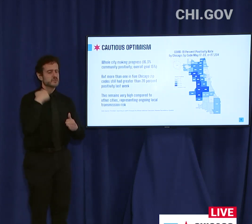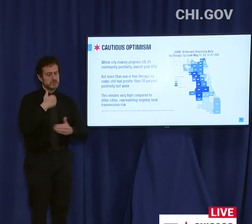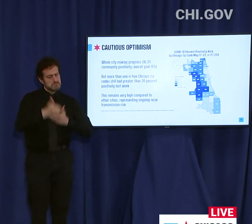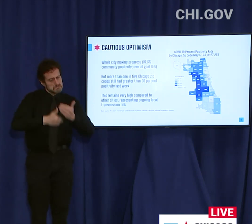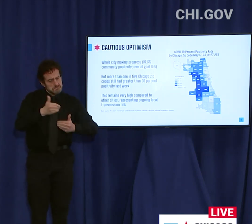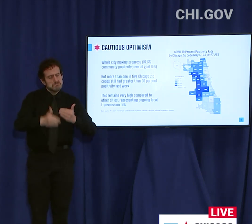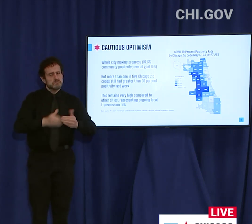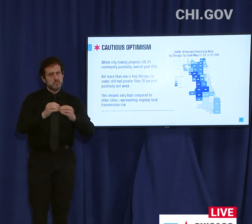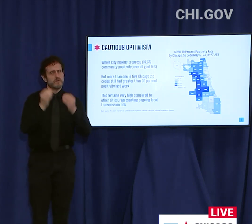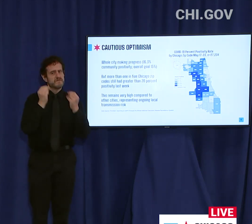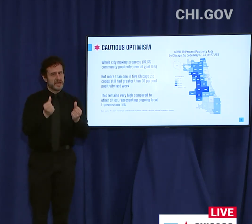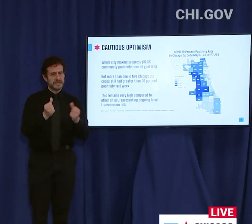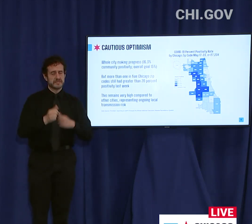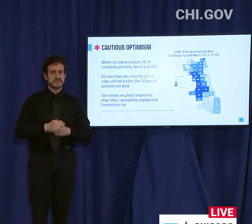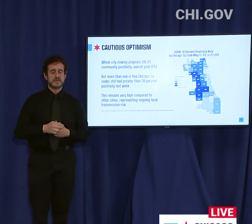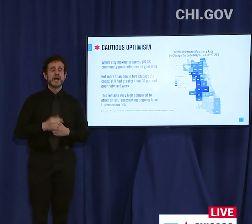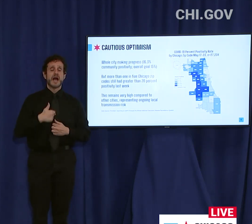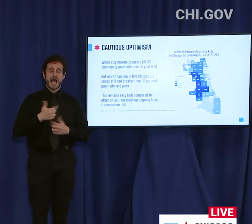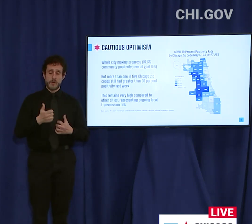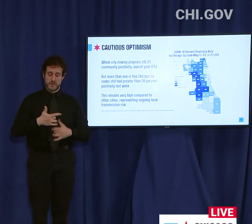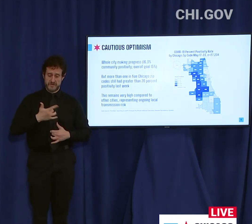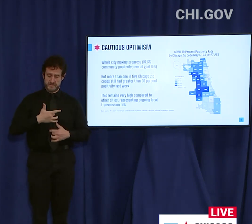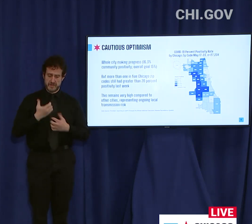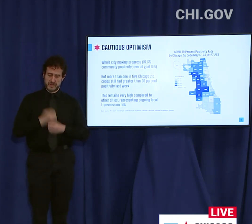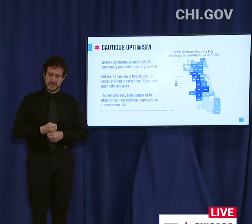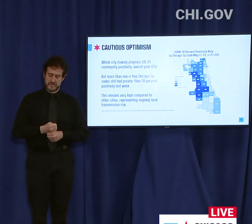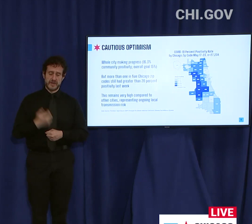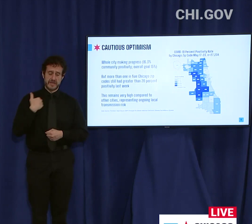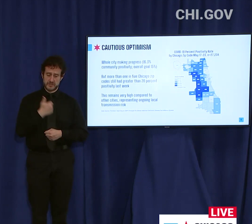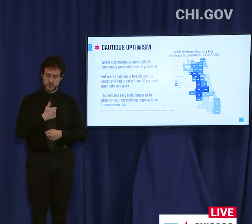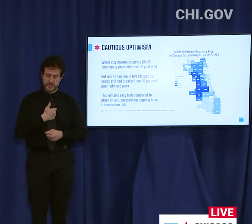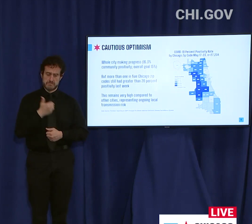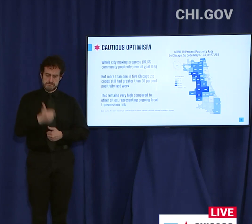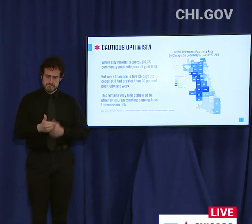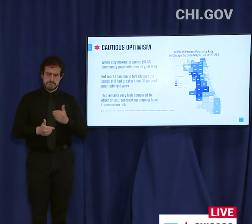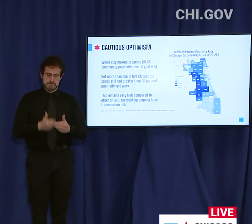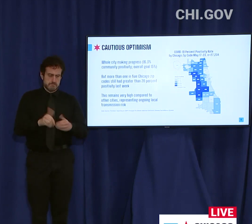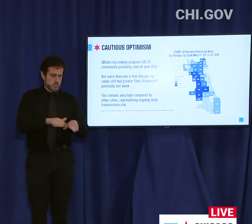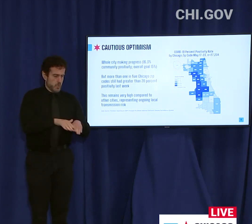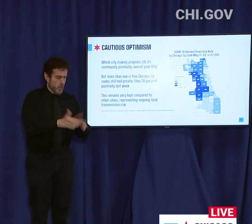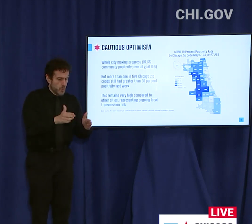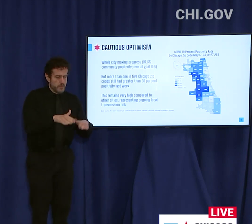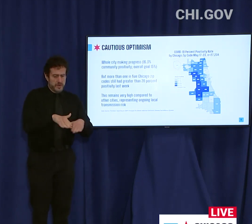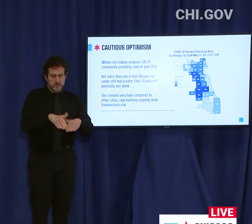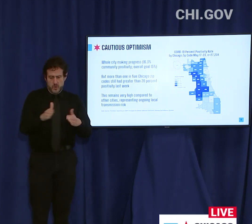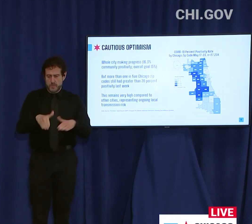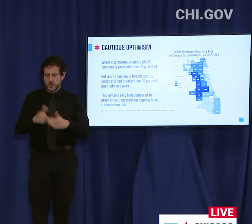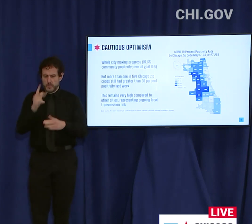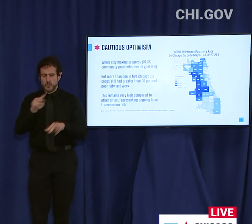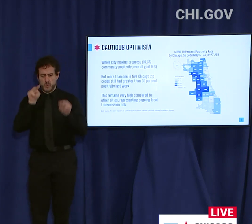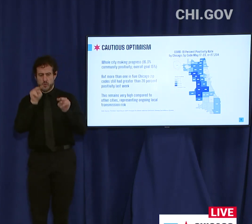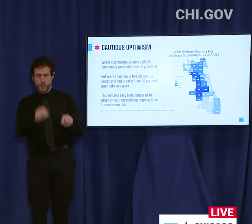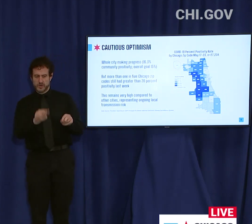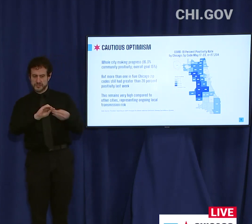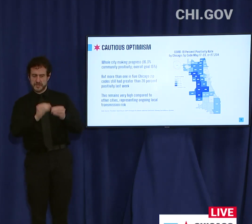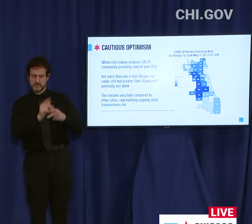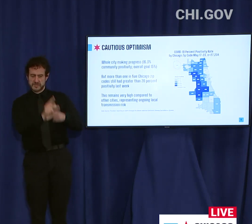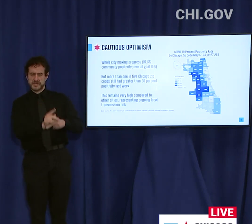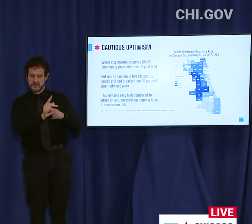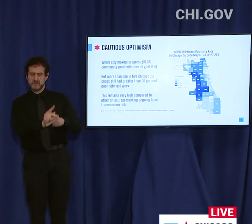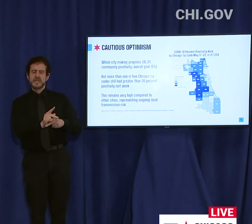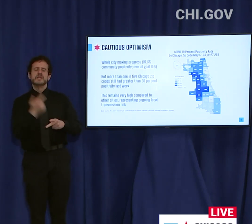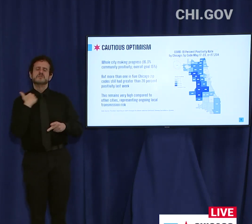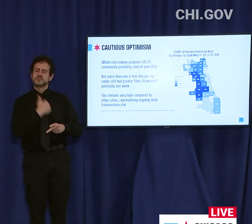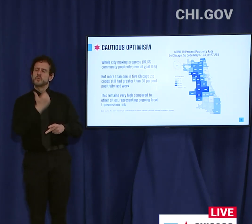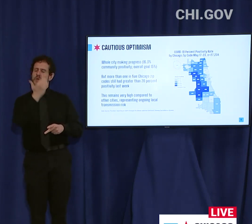as we're moving out on the other end, we're sticking to this metric and really looking to be in a place where we will